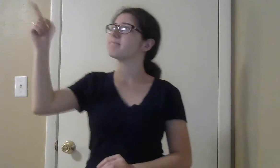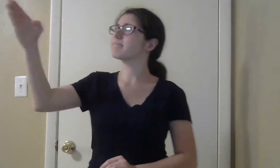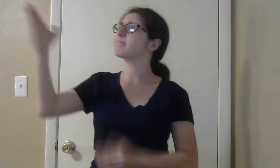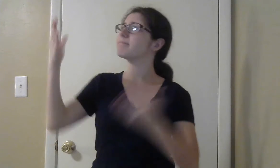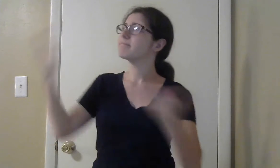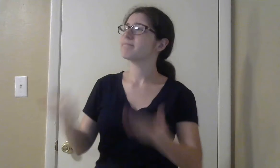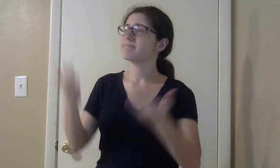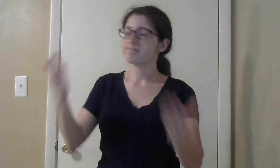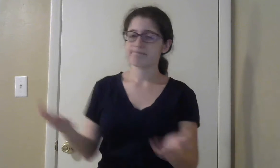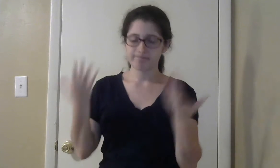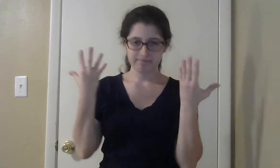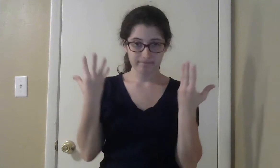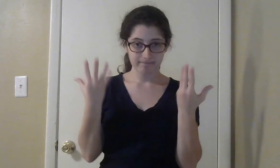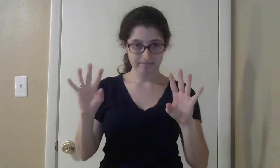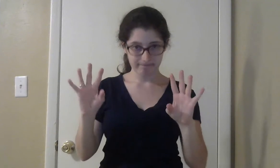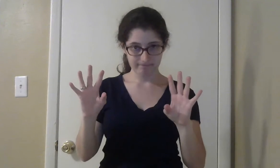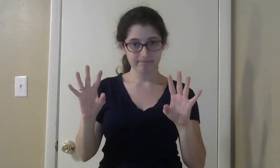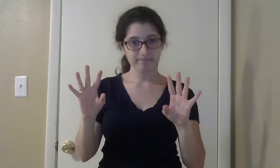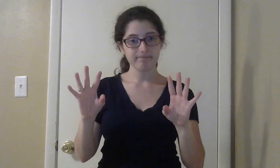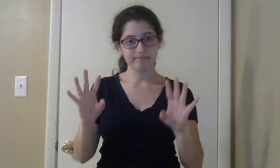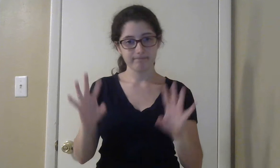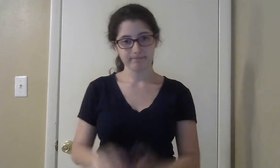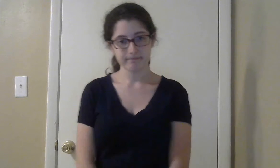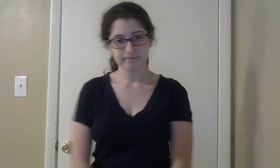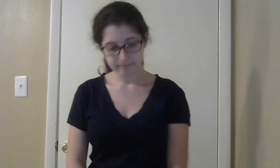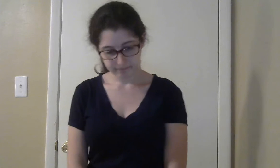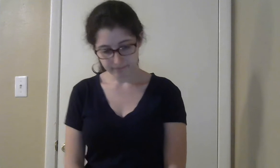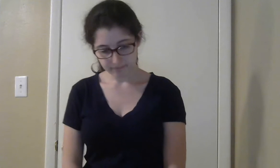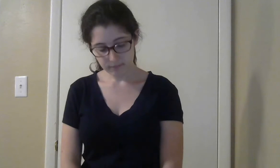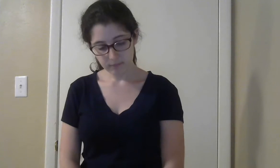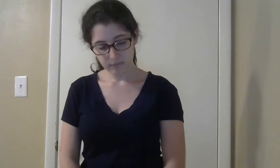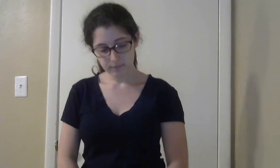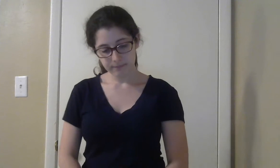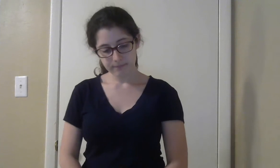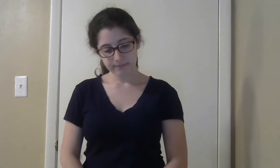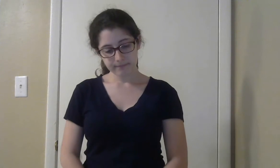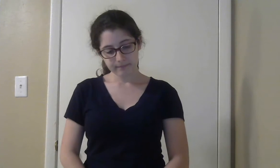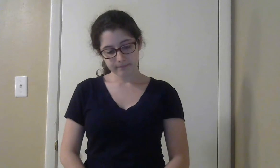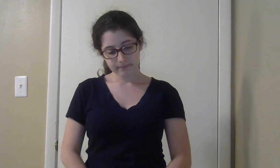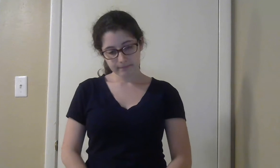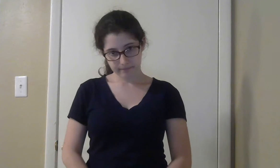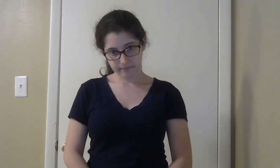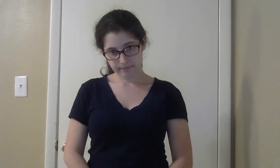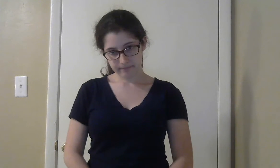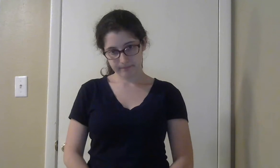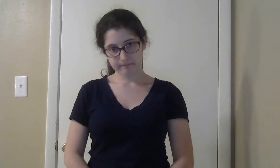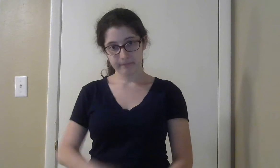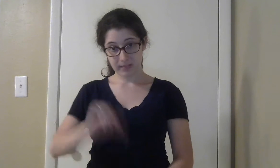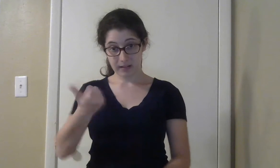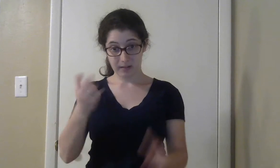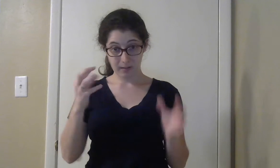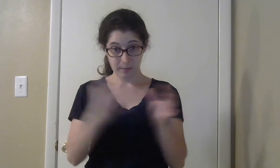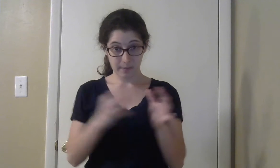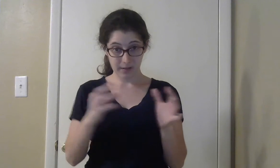Christ in history and in our hearts. And I'll give one more passage that gets at the meaning of